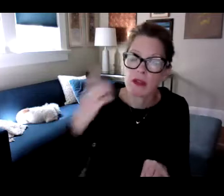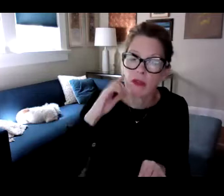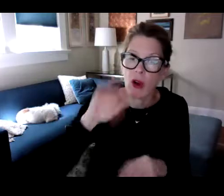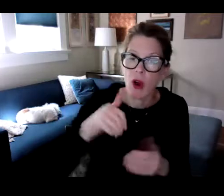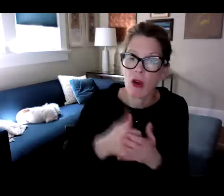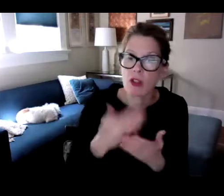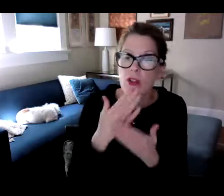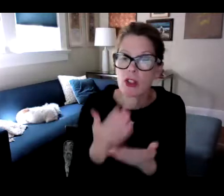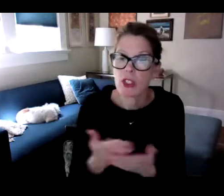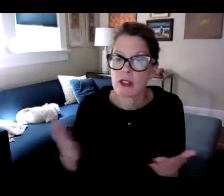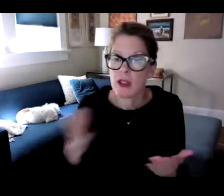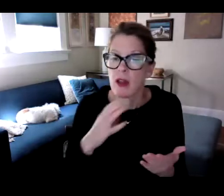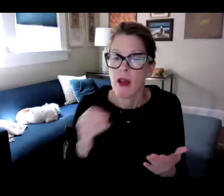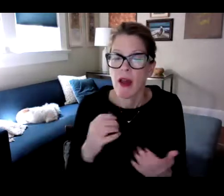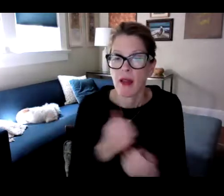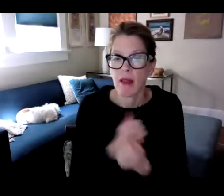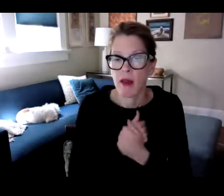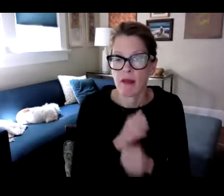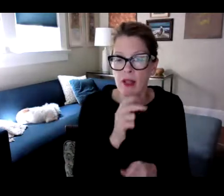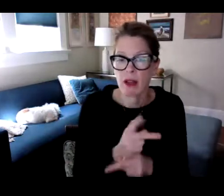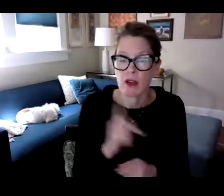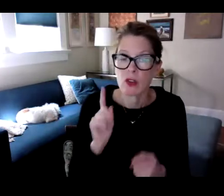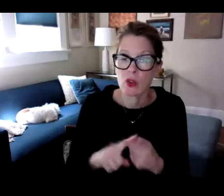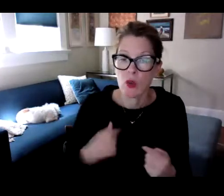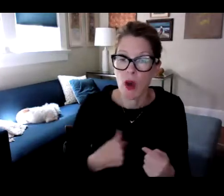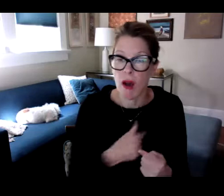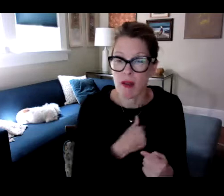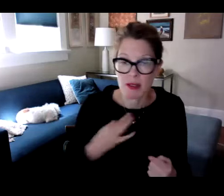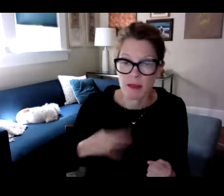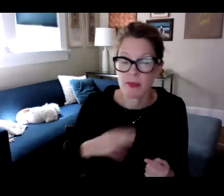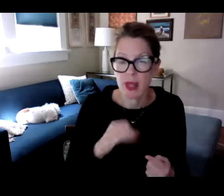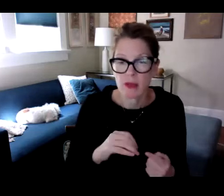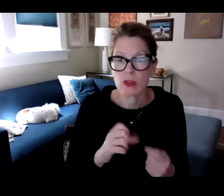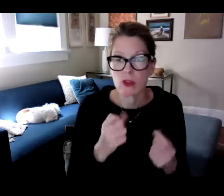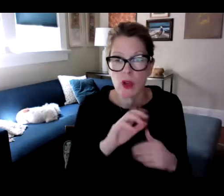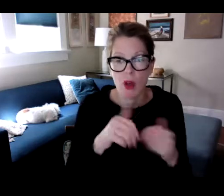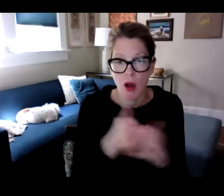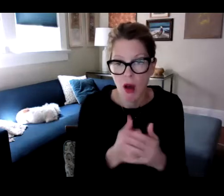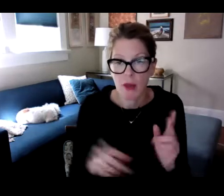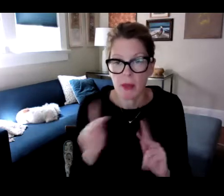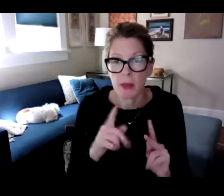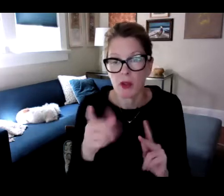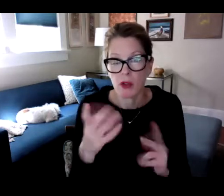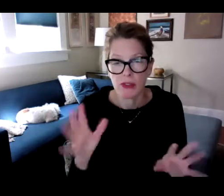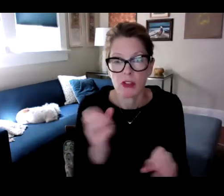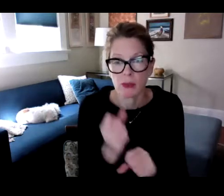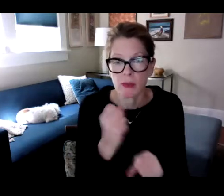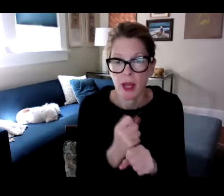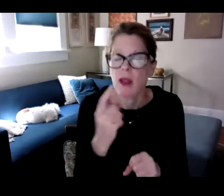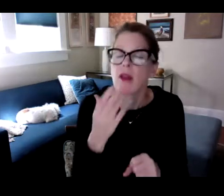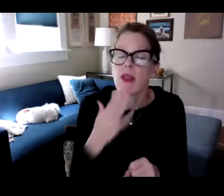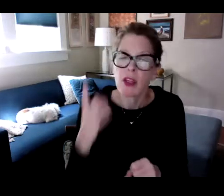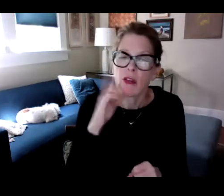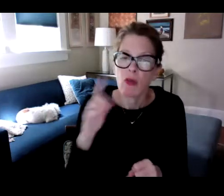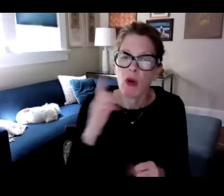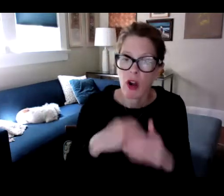and loving kindness to us and to all whom you have made. We bless you for our creation, preservation,